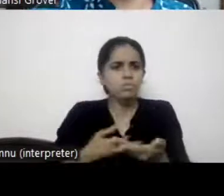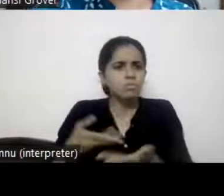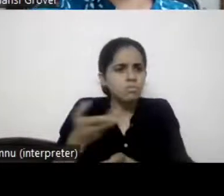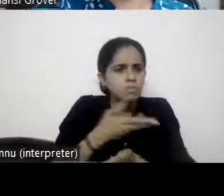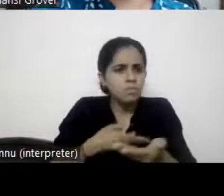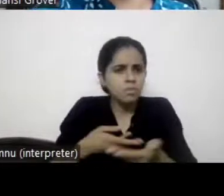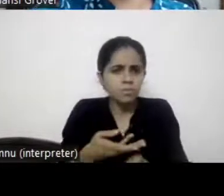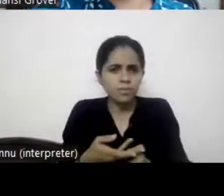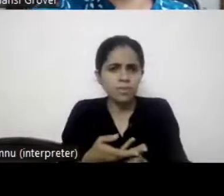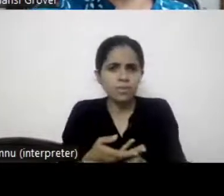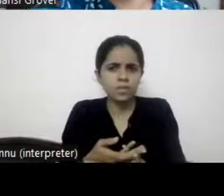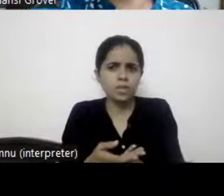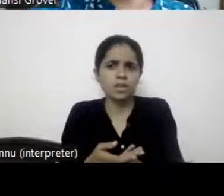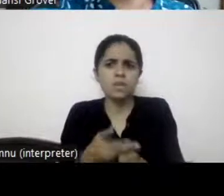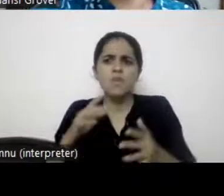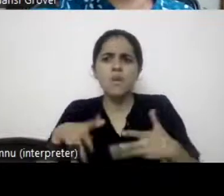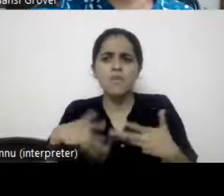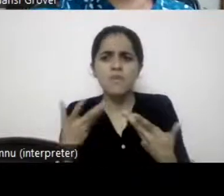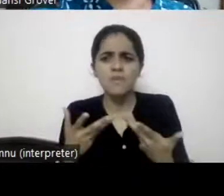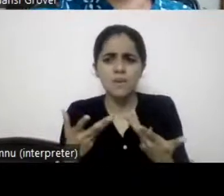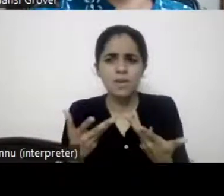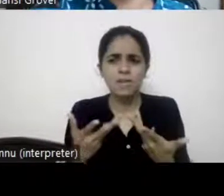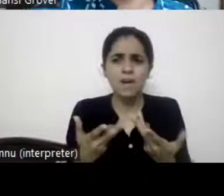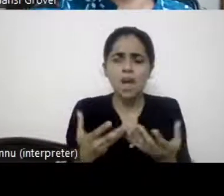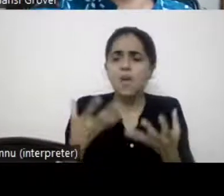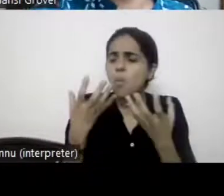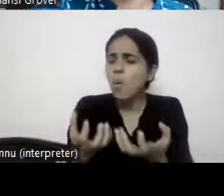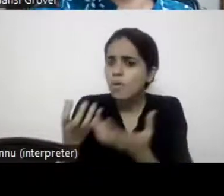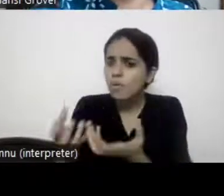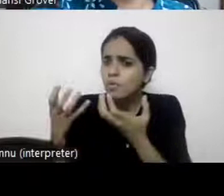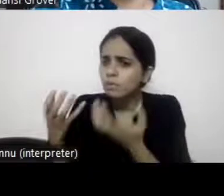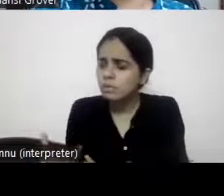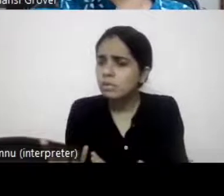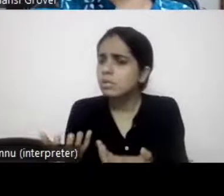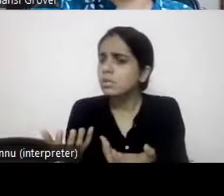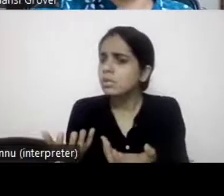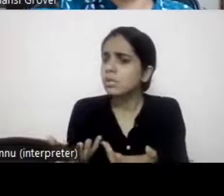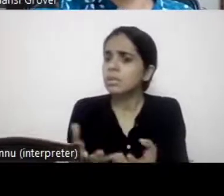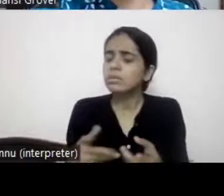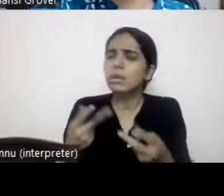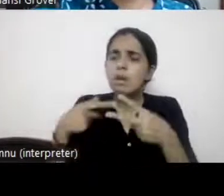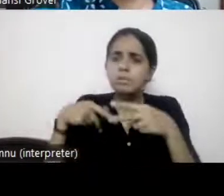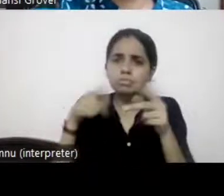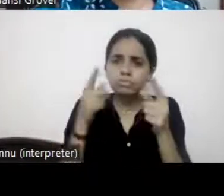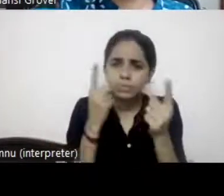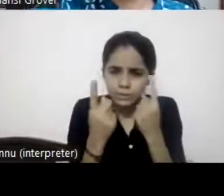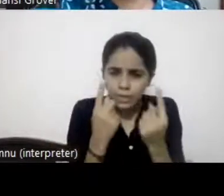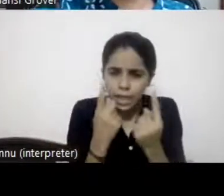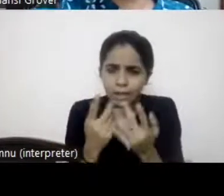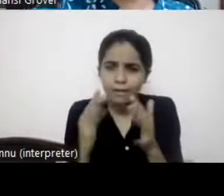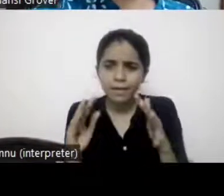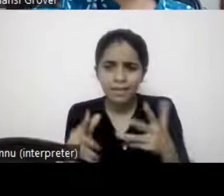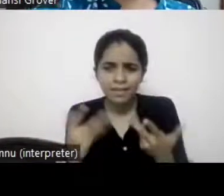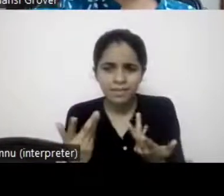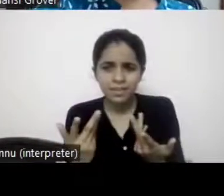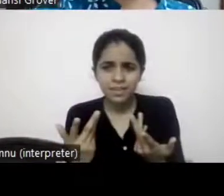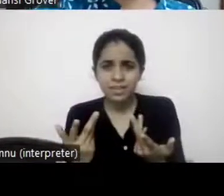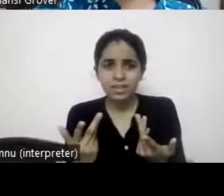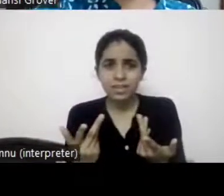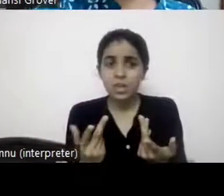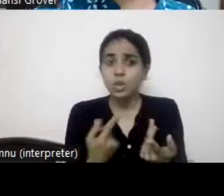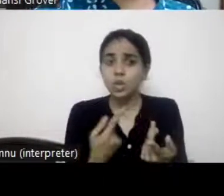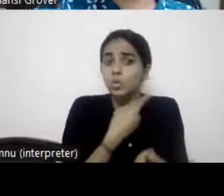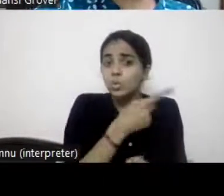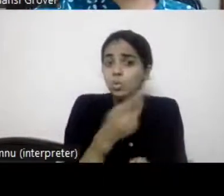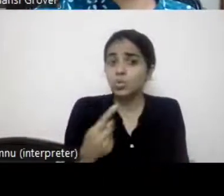about why is there this need to rectify it. So she says, those with